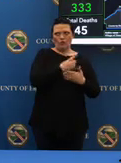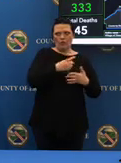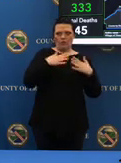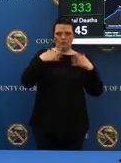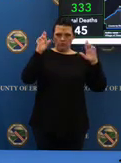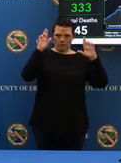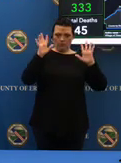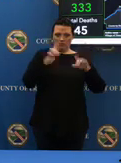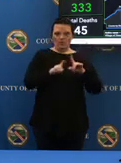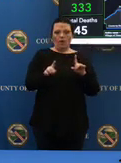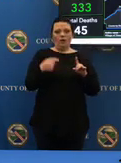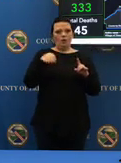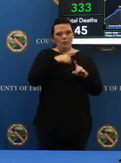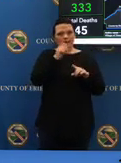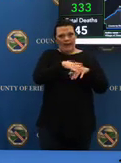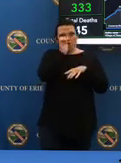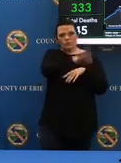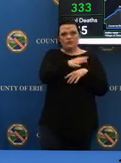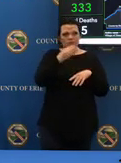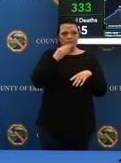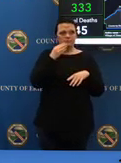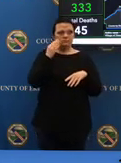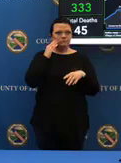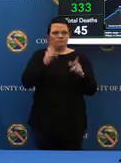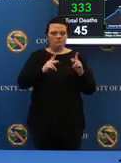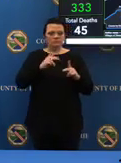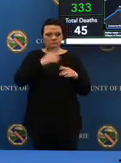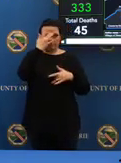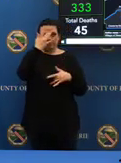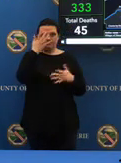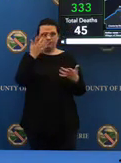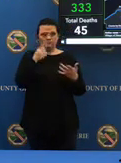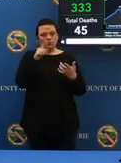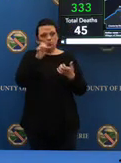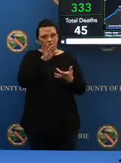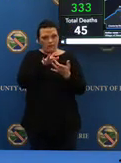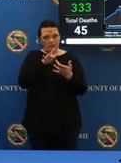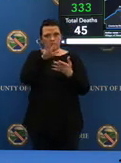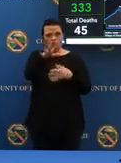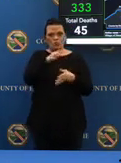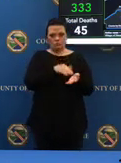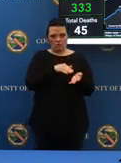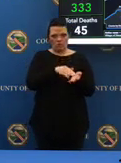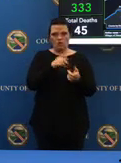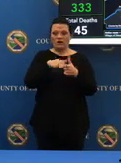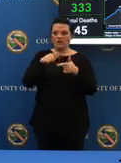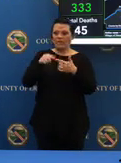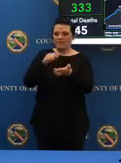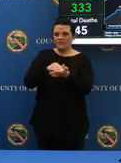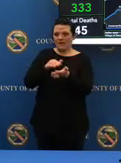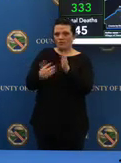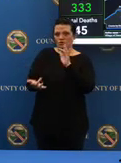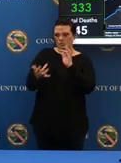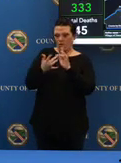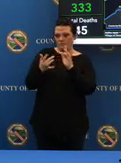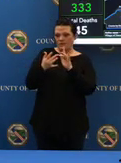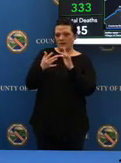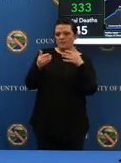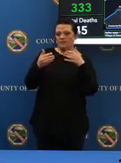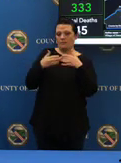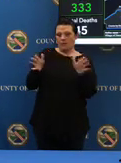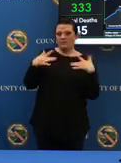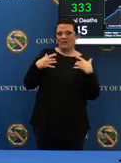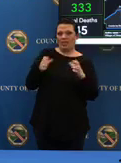hasn't. But we've had to send people home who are sick, and you should contact your doctor, and then your doctor would get in touch with our public health